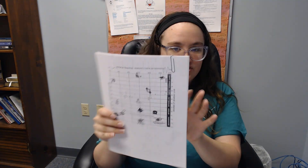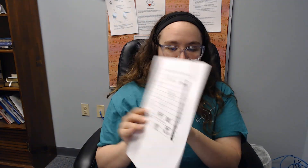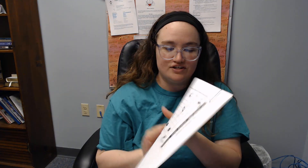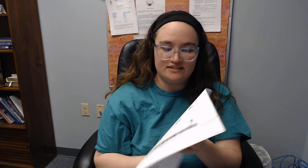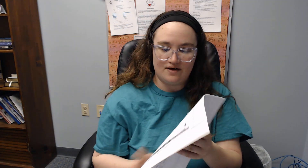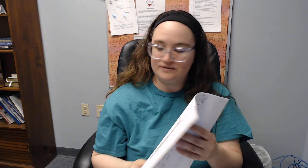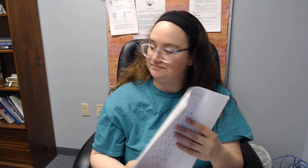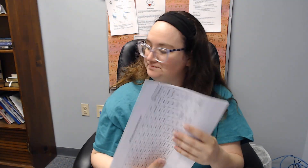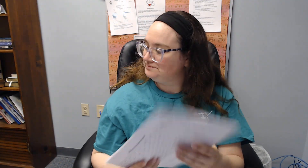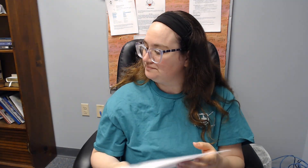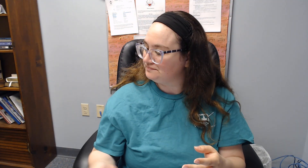there's that